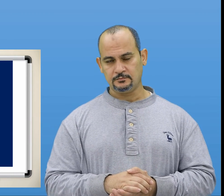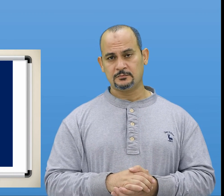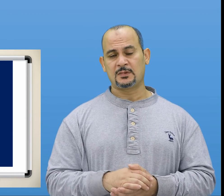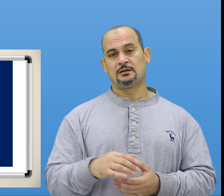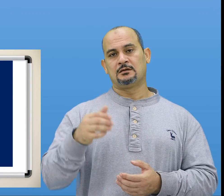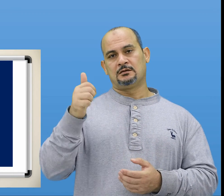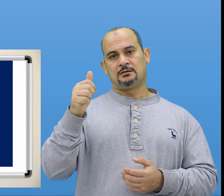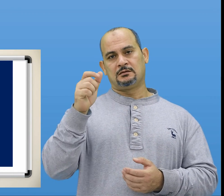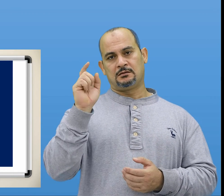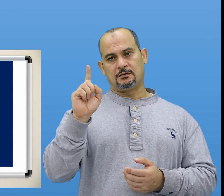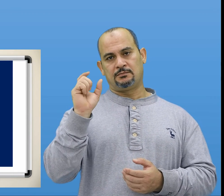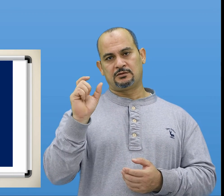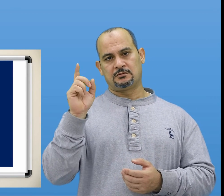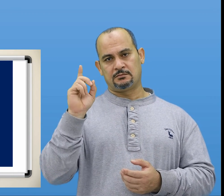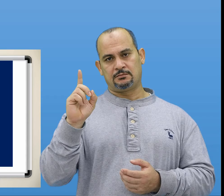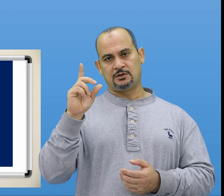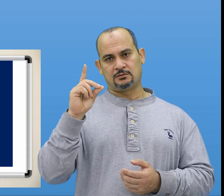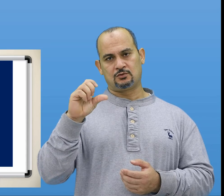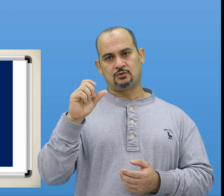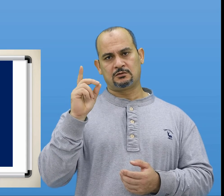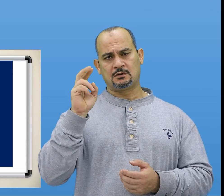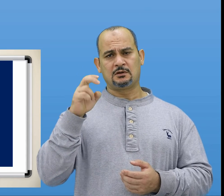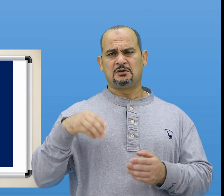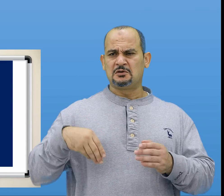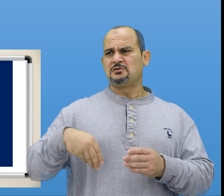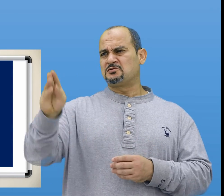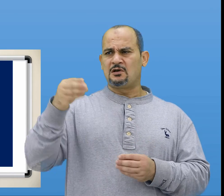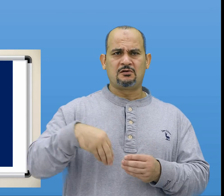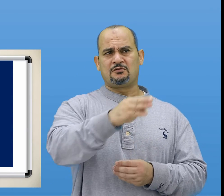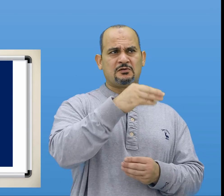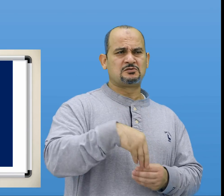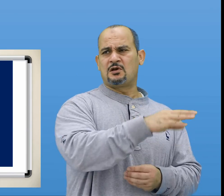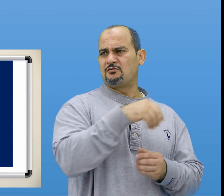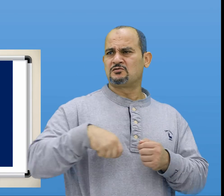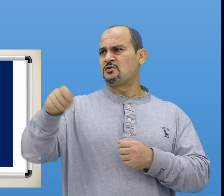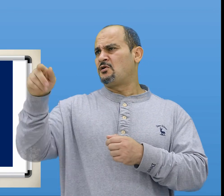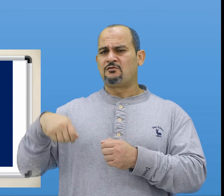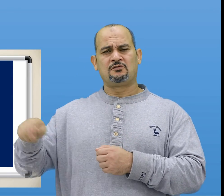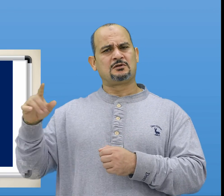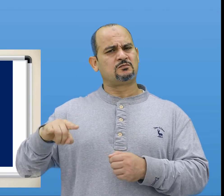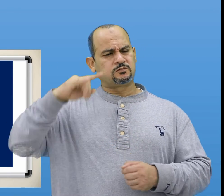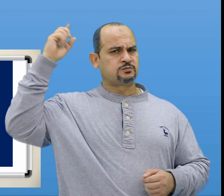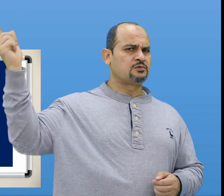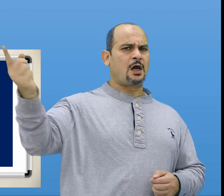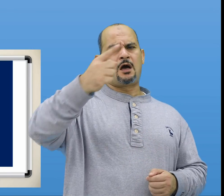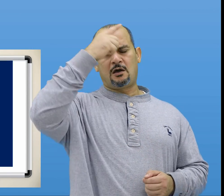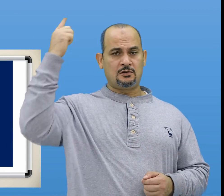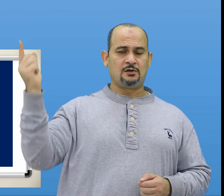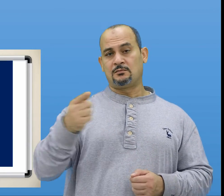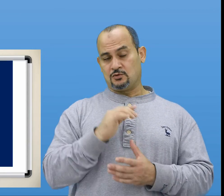other out and to support each other. And that's the most important thing when it comes to family. And of course, we celebrate different occasions